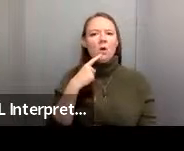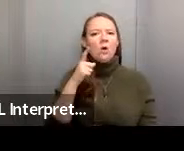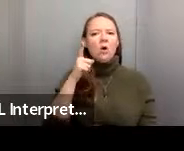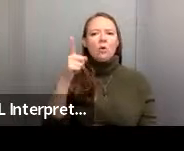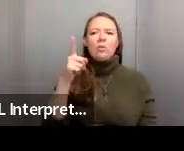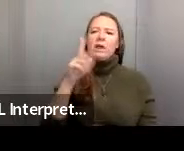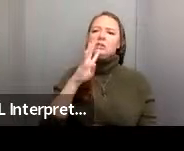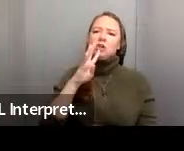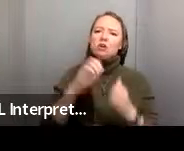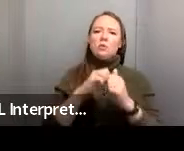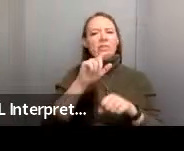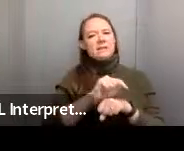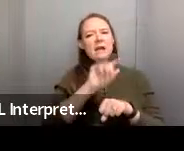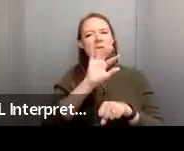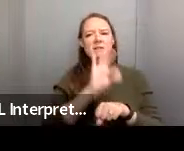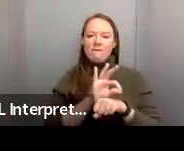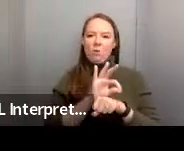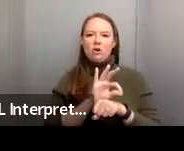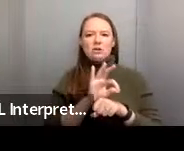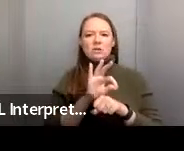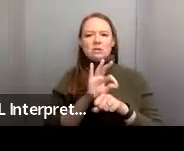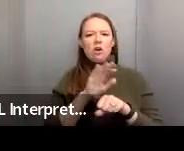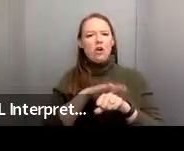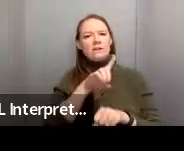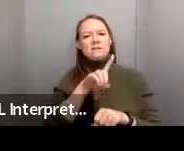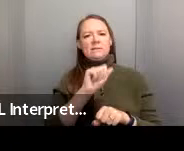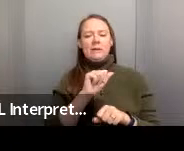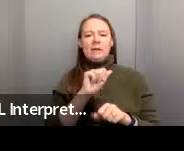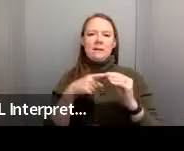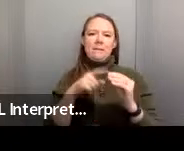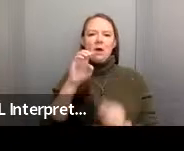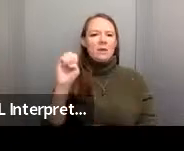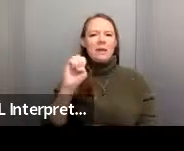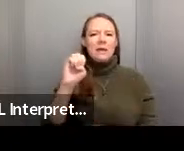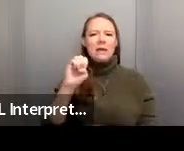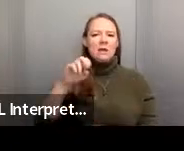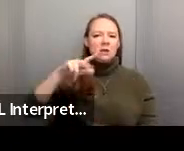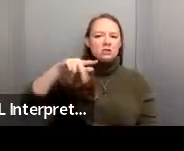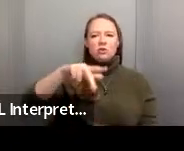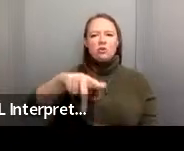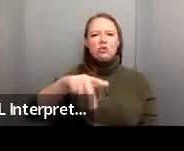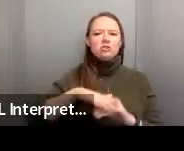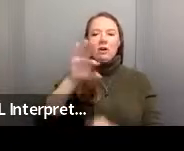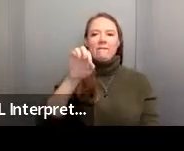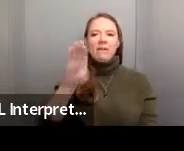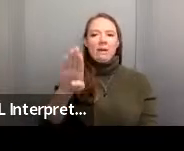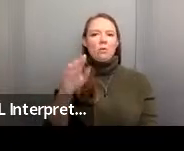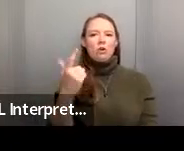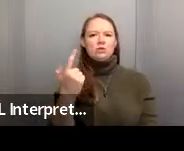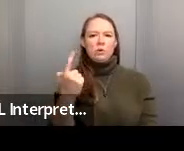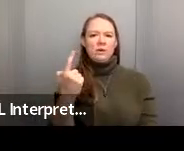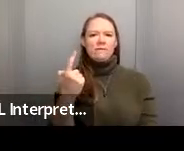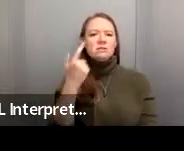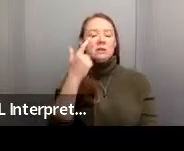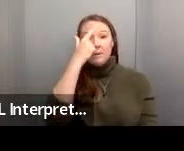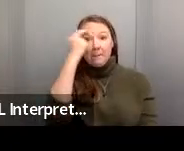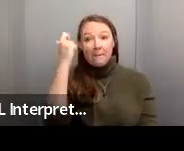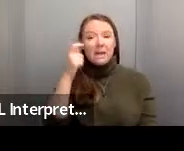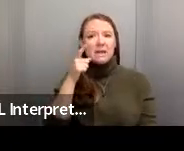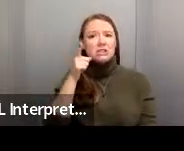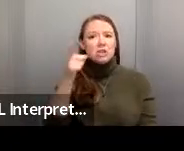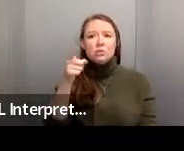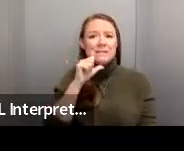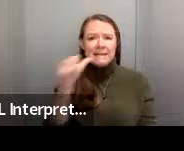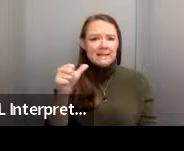to the task force on disabilities about e-scooters on February 21st because you